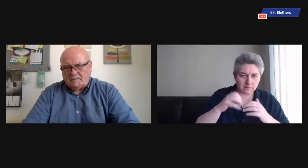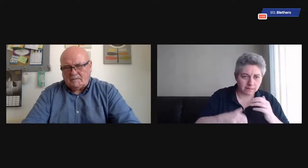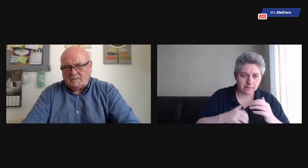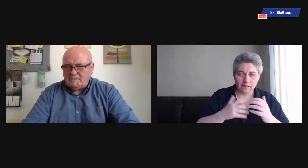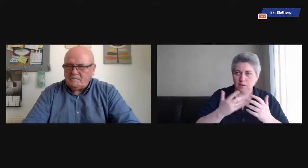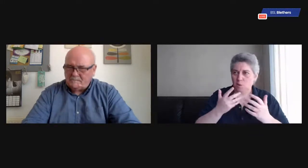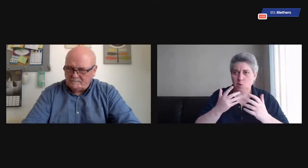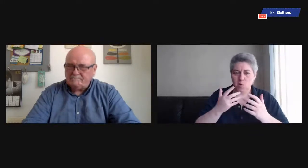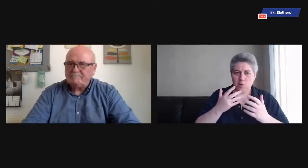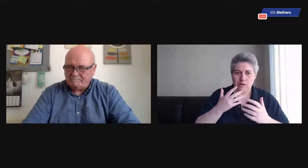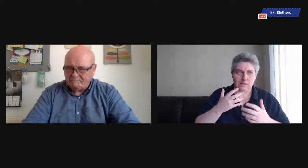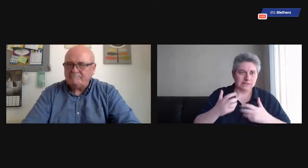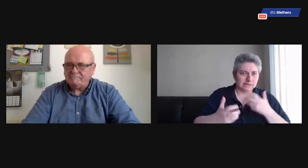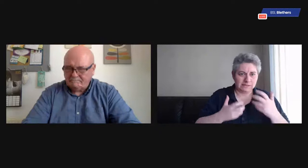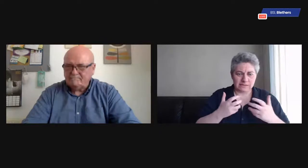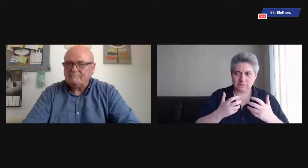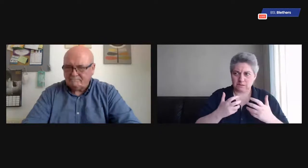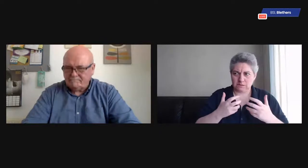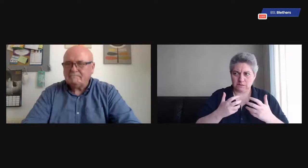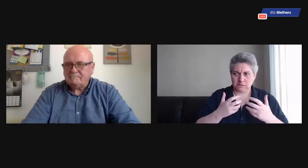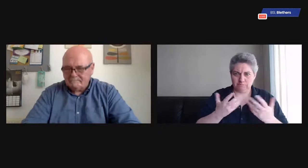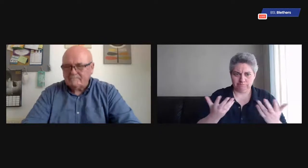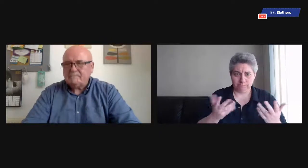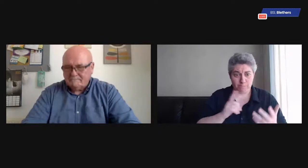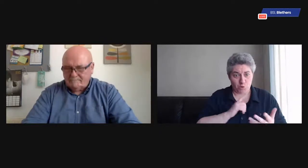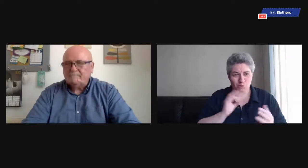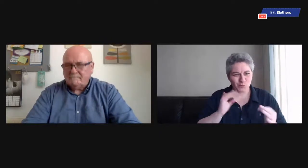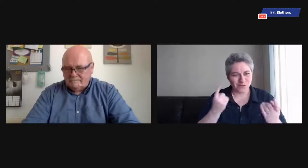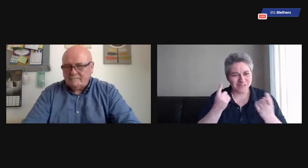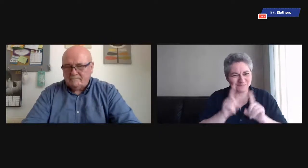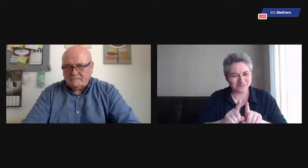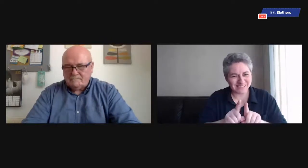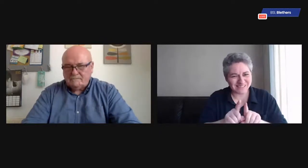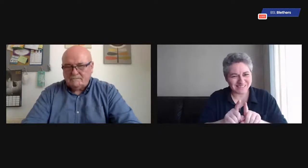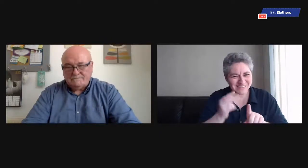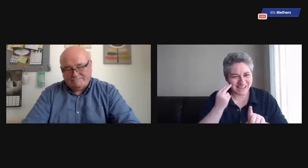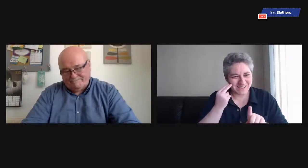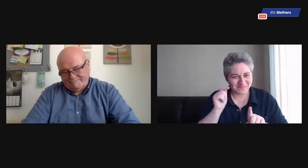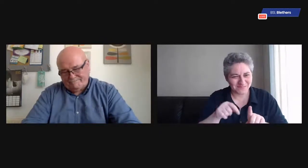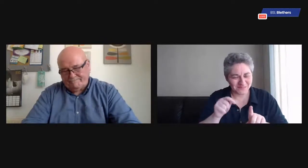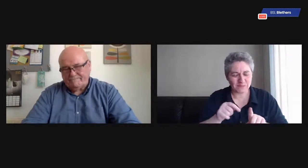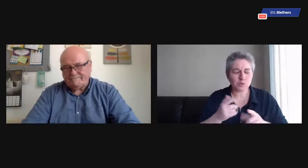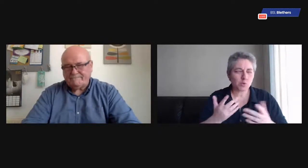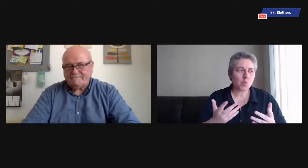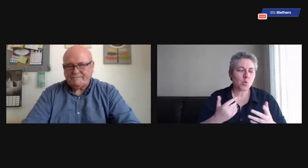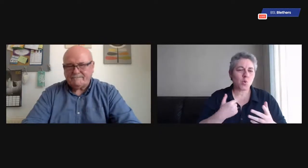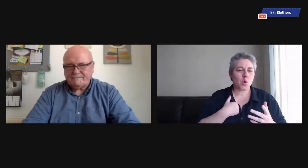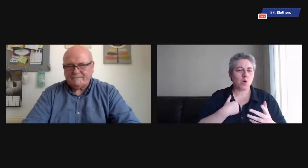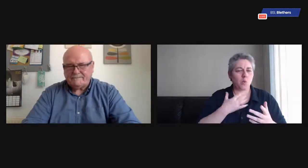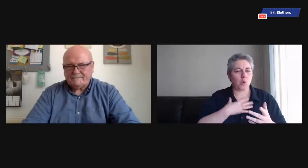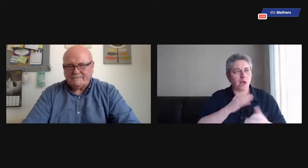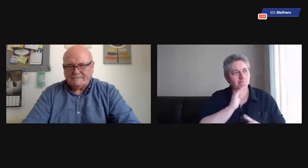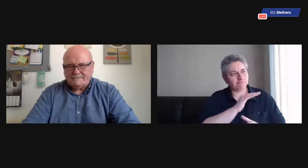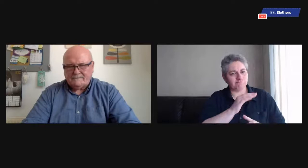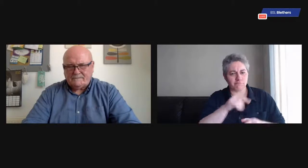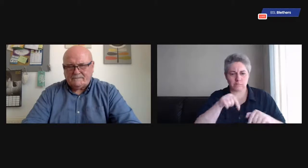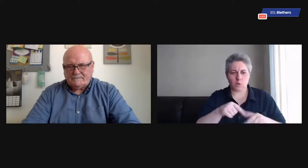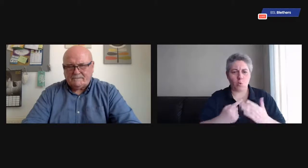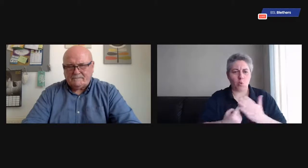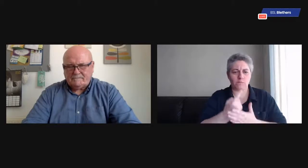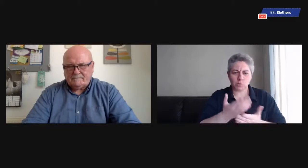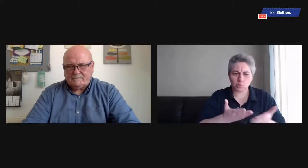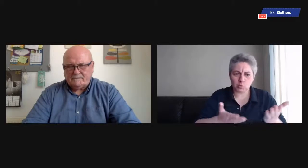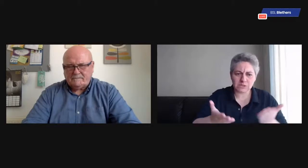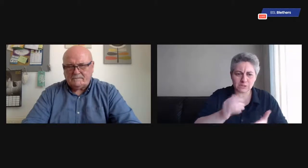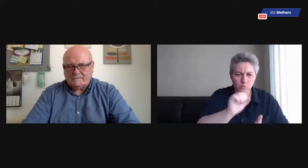court for various reasons, and things have not went well because of the frustration of lack